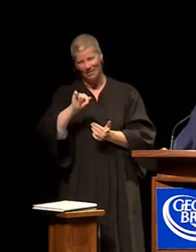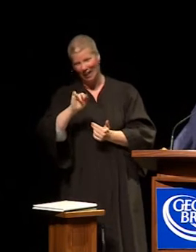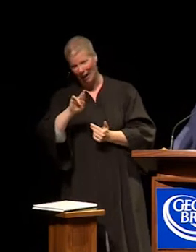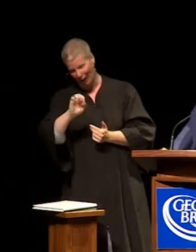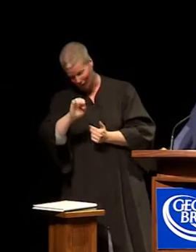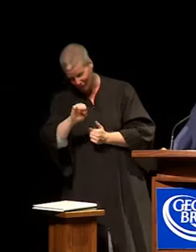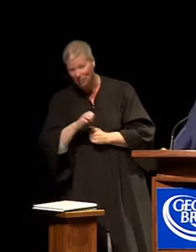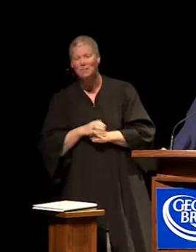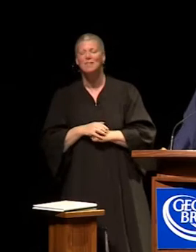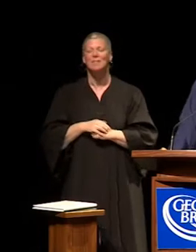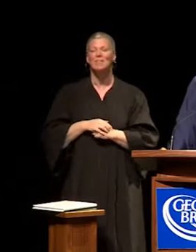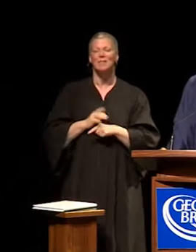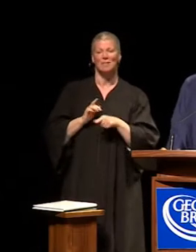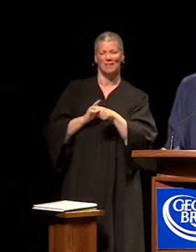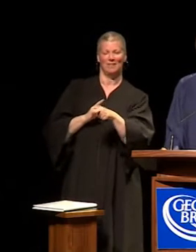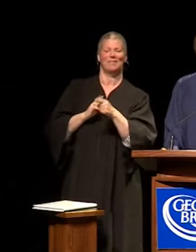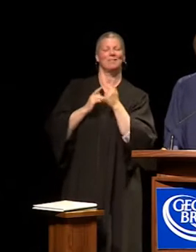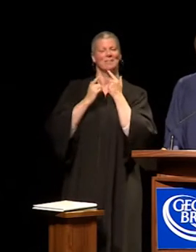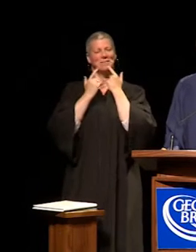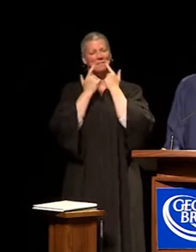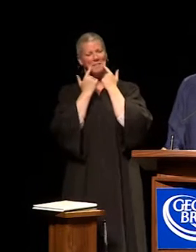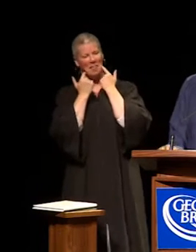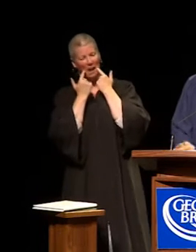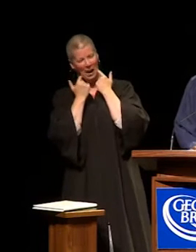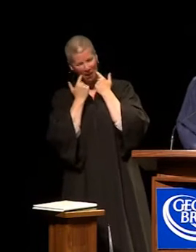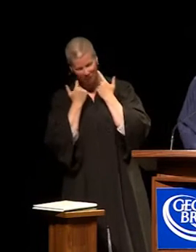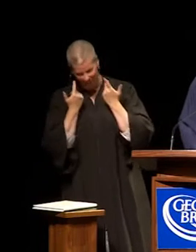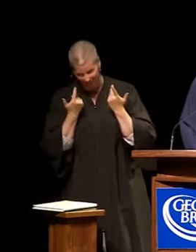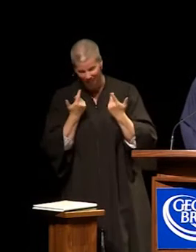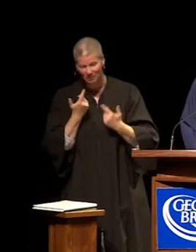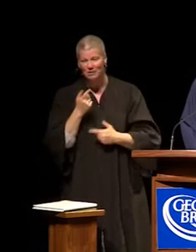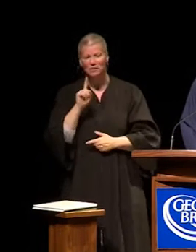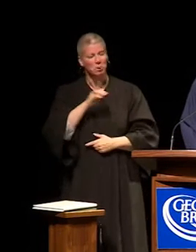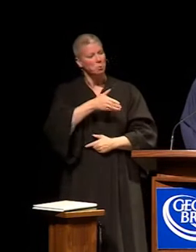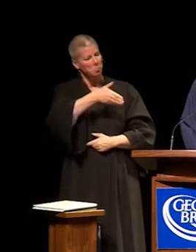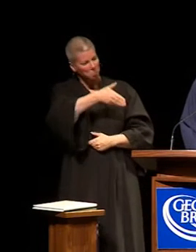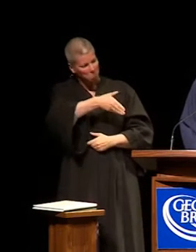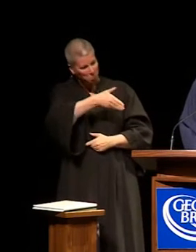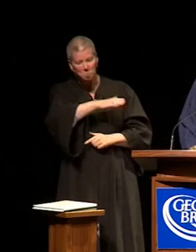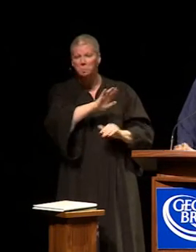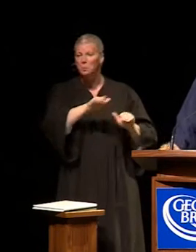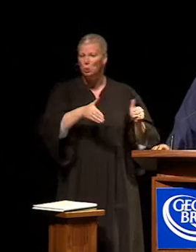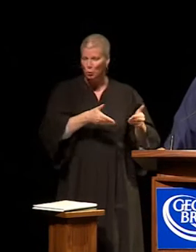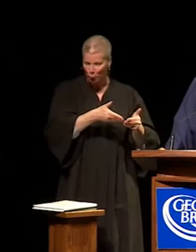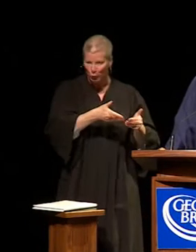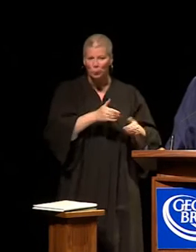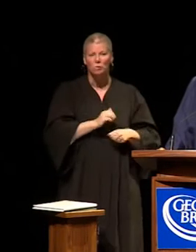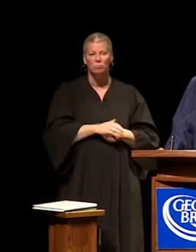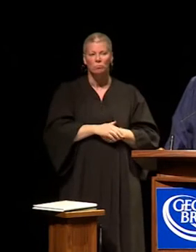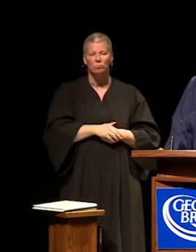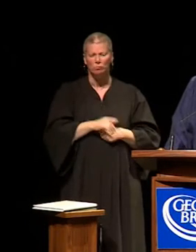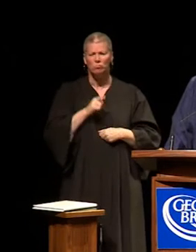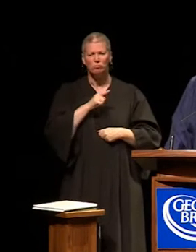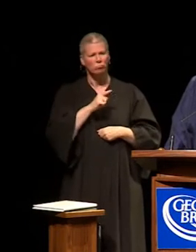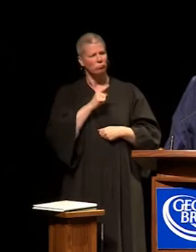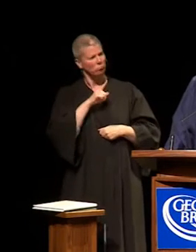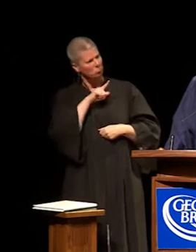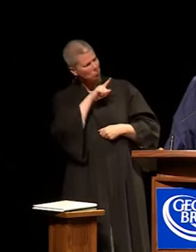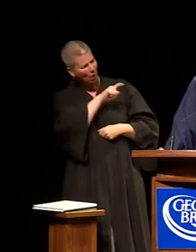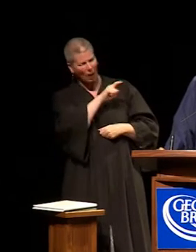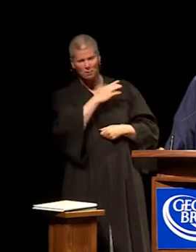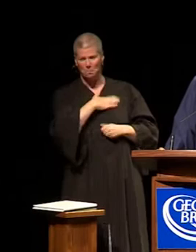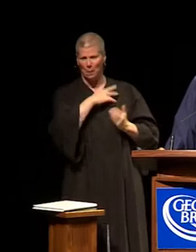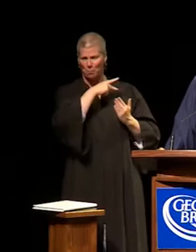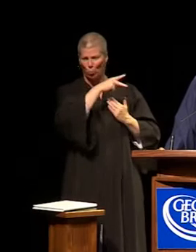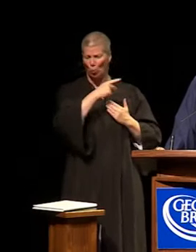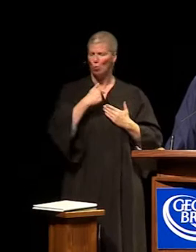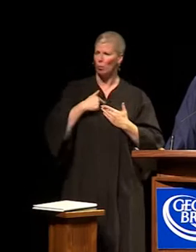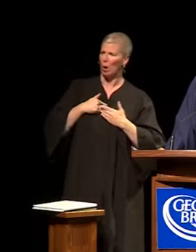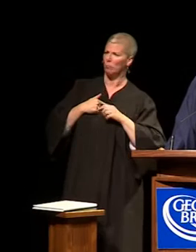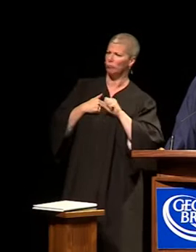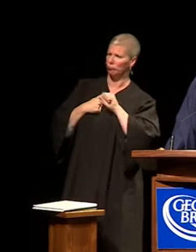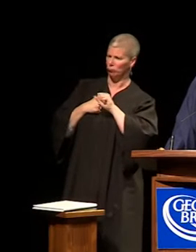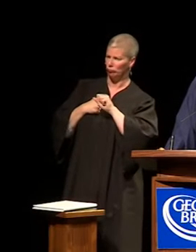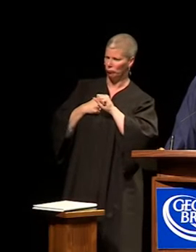To which he chuckled, introduced himself, then proceeded to ask me about my program.